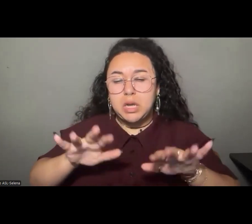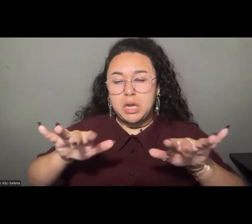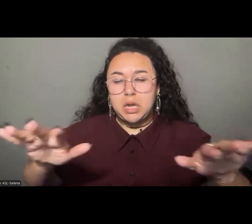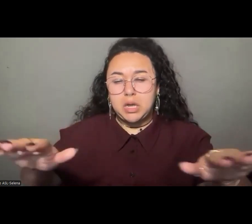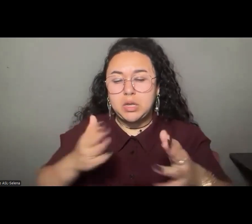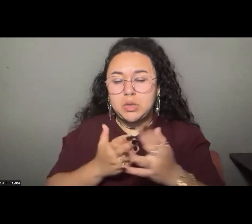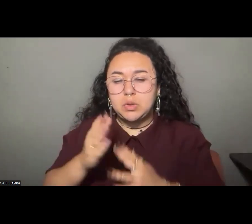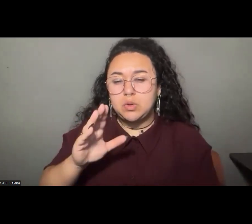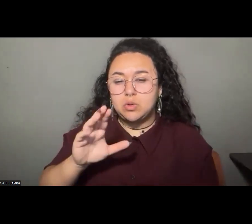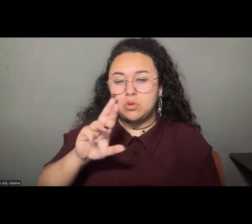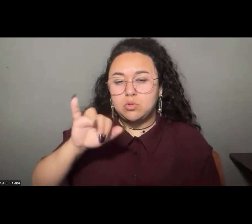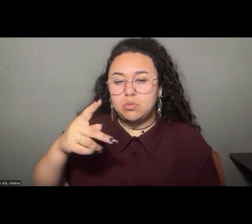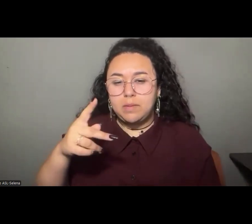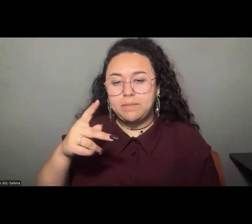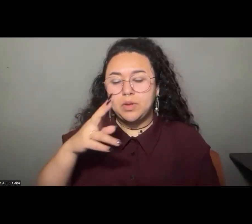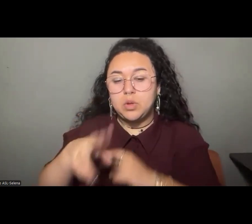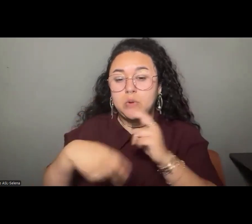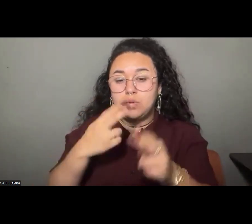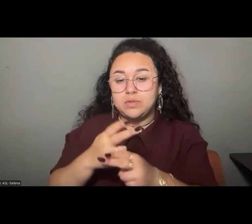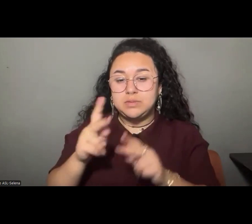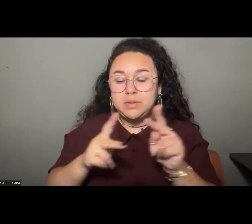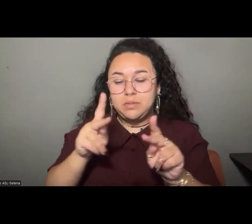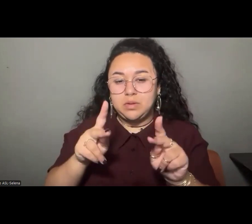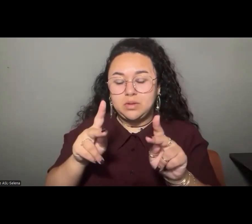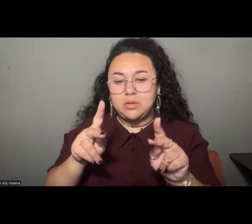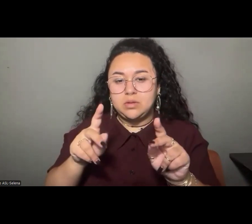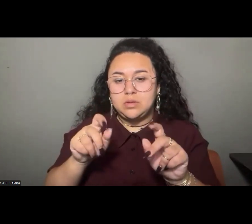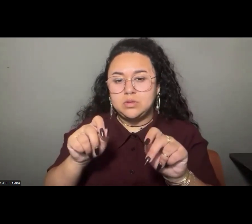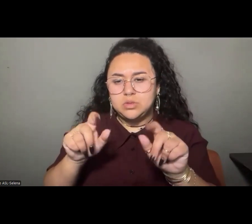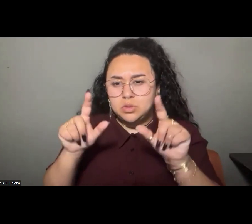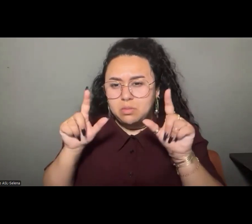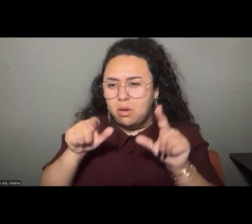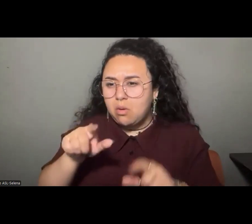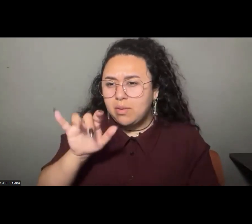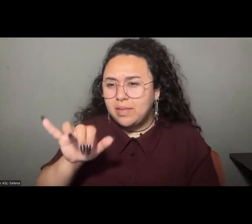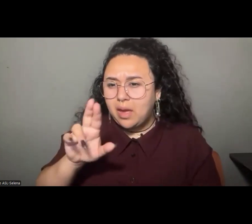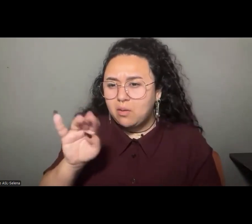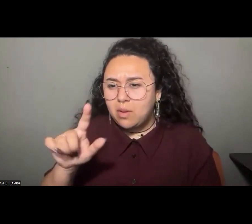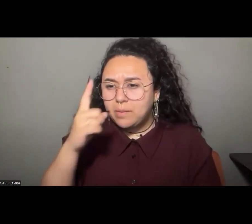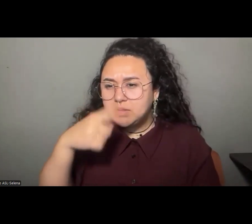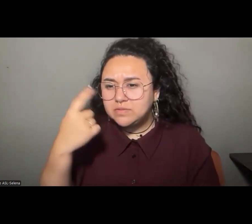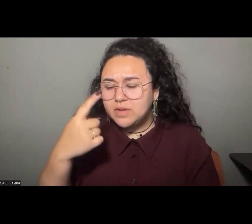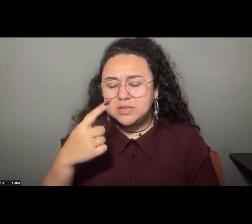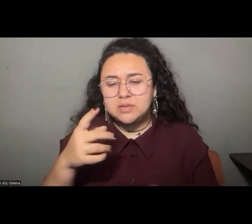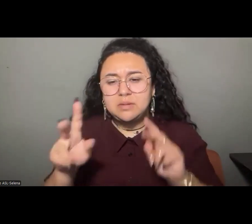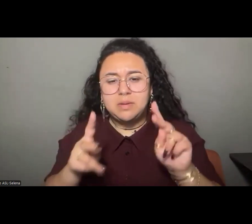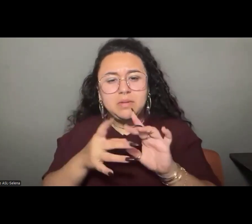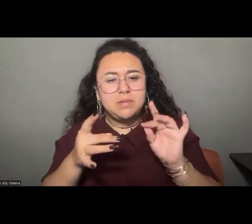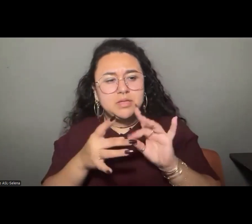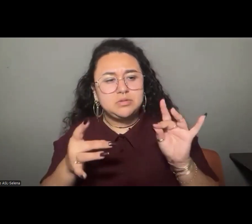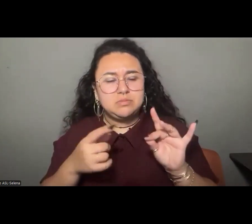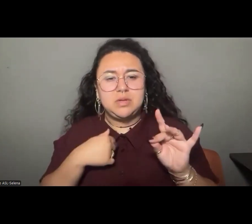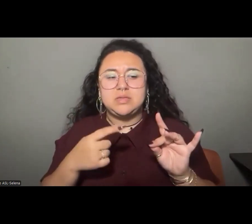and as people were zooming in, I remember seeing in the comments, people like, that's Rebel's space. And people just messaging me being like, I'm really glad that that space was